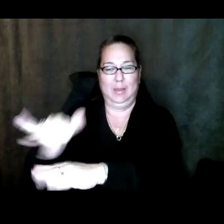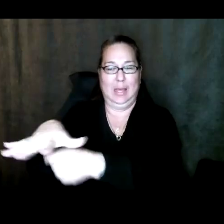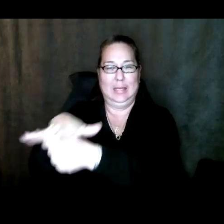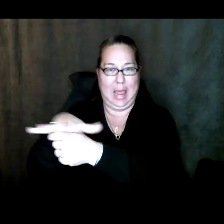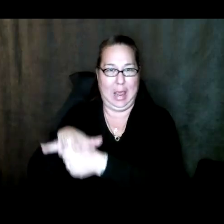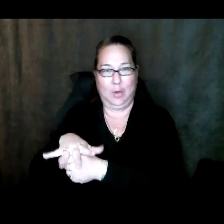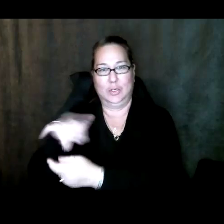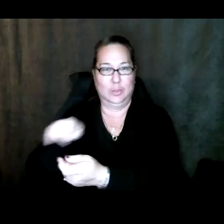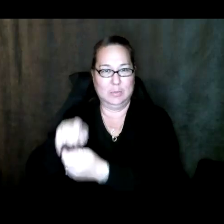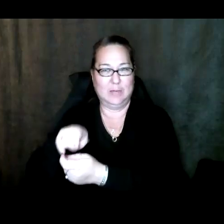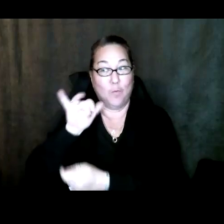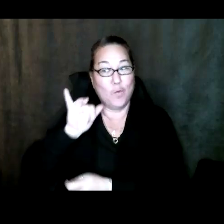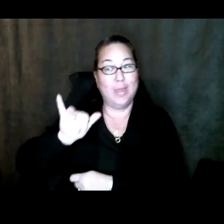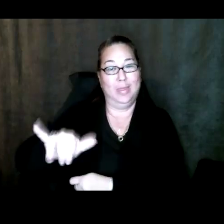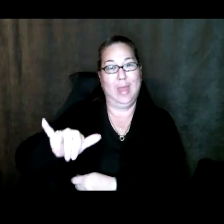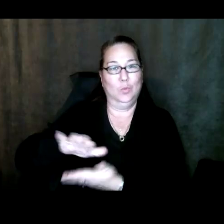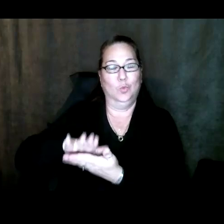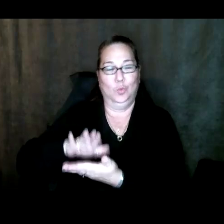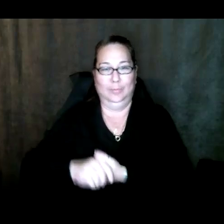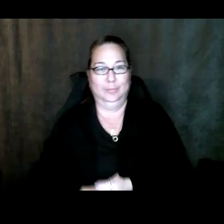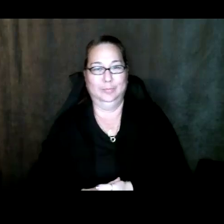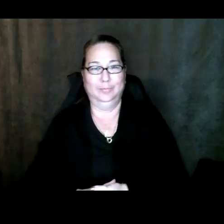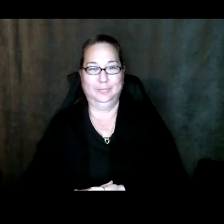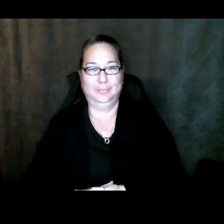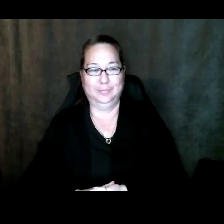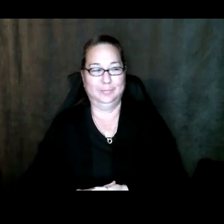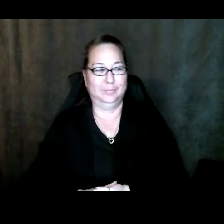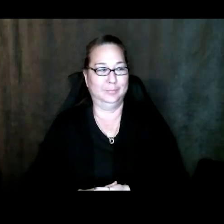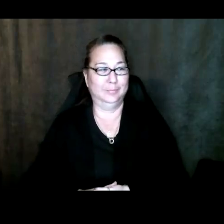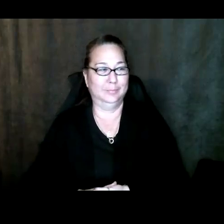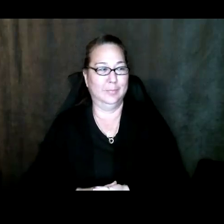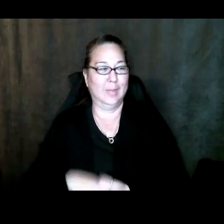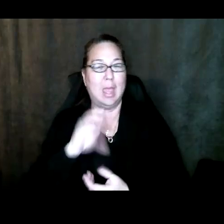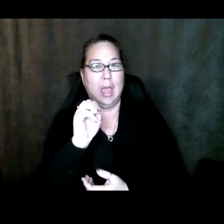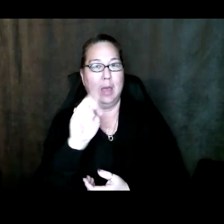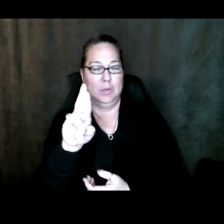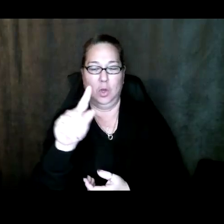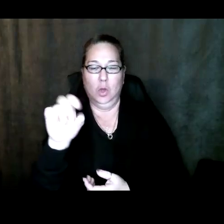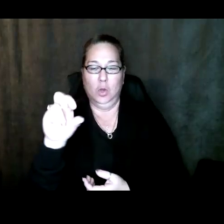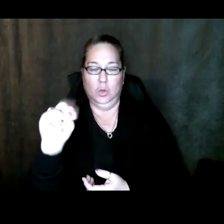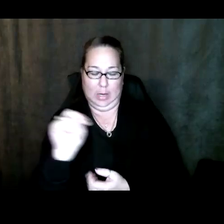Yeah. Hi. Thank you for being here.